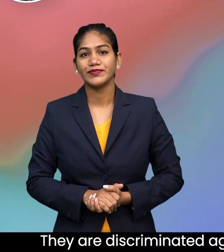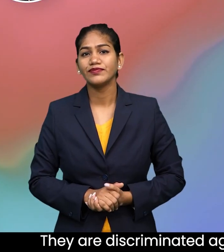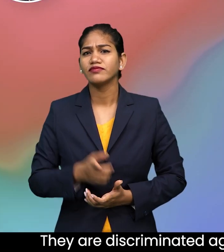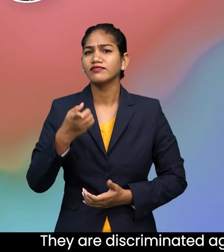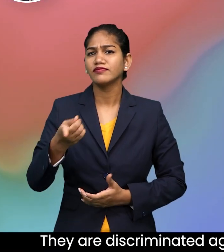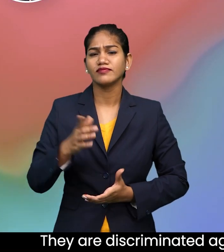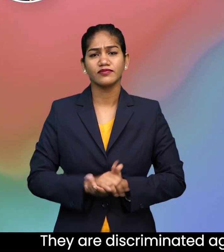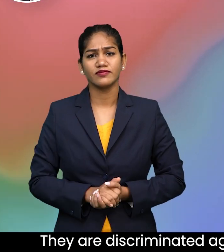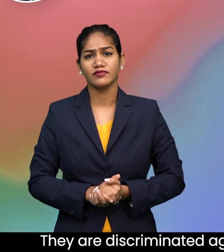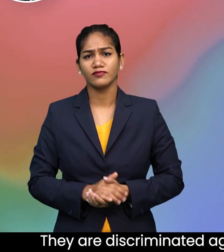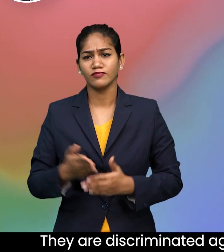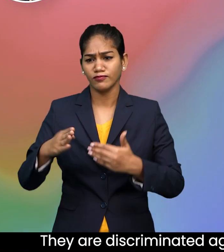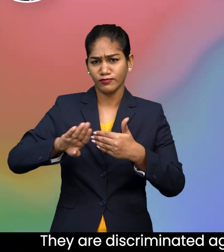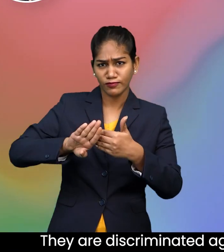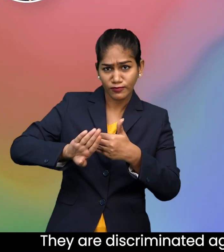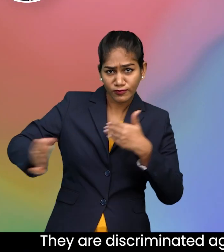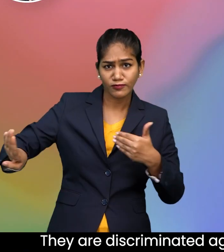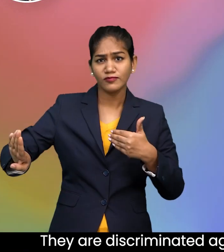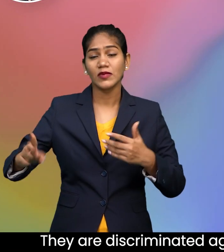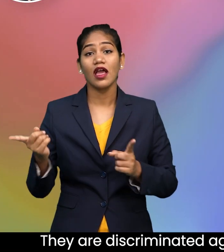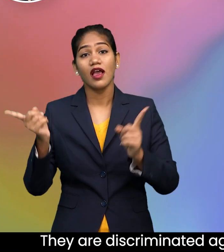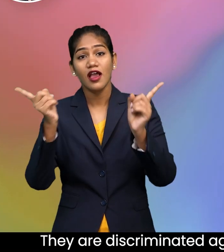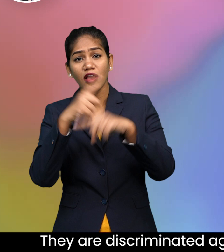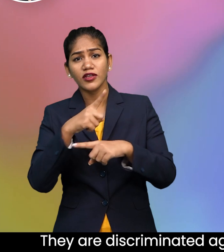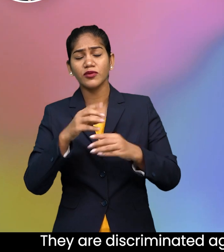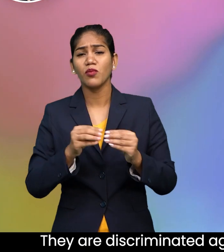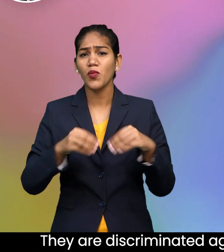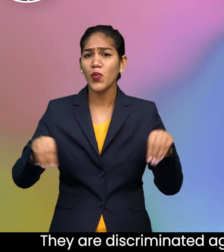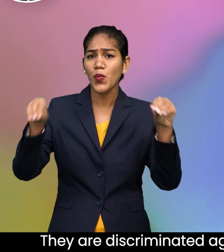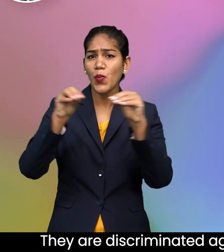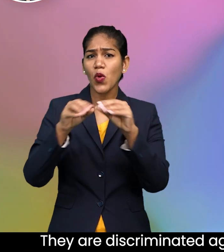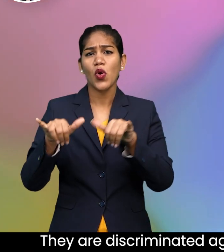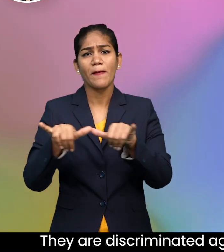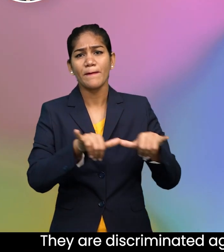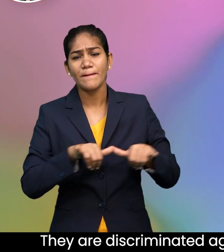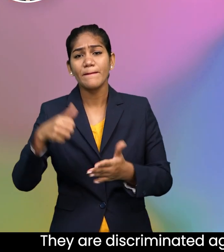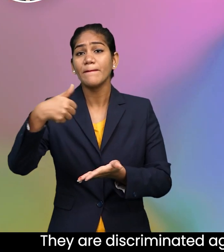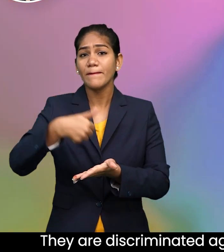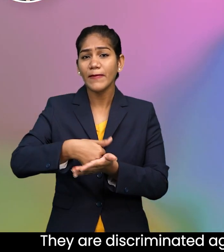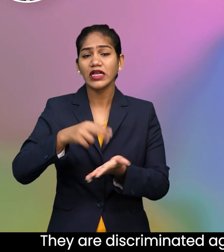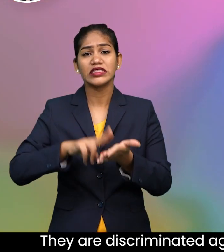They are discriminated against in the most basic needs of nutrition,